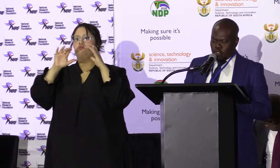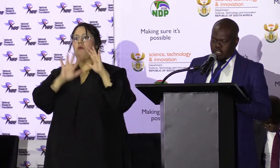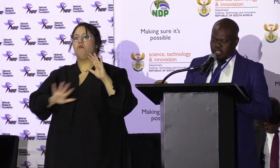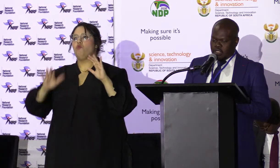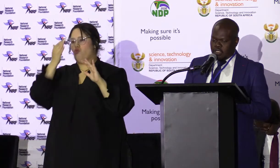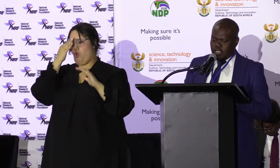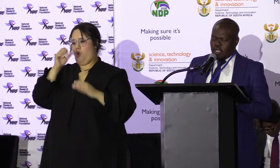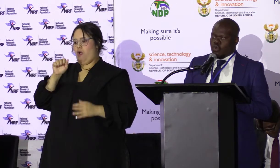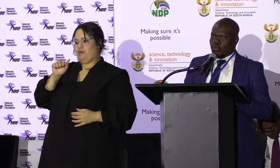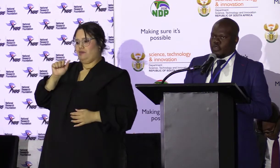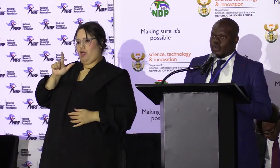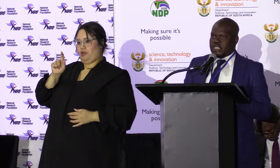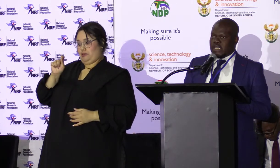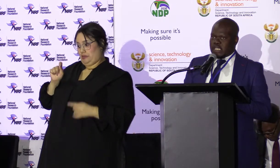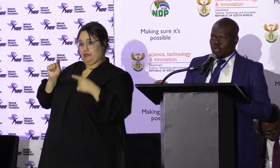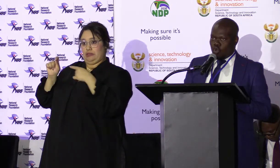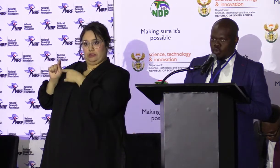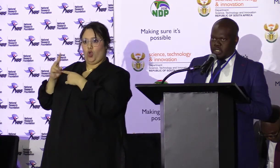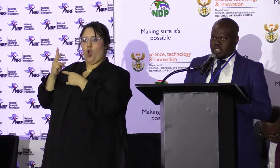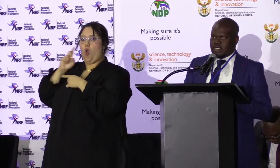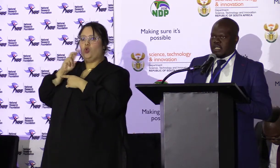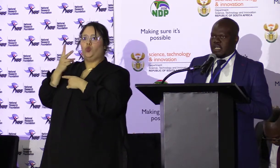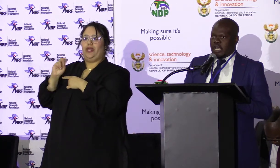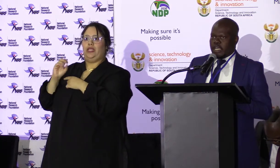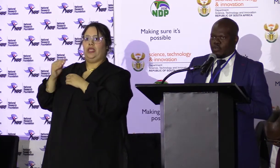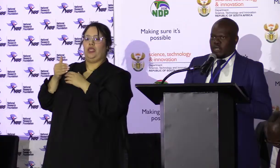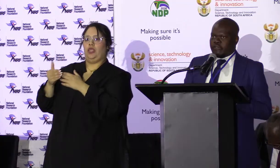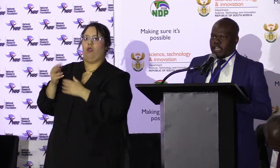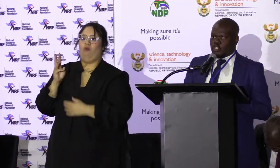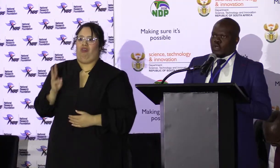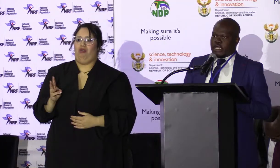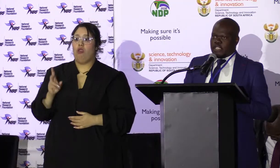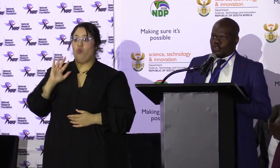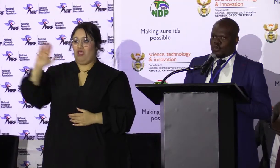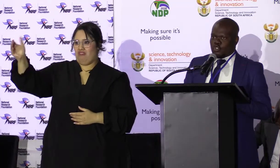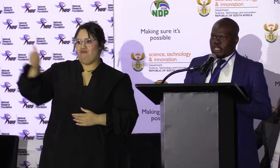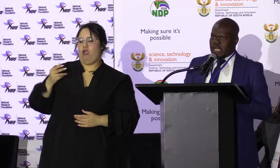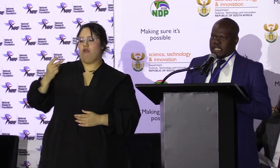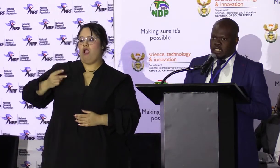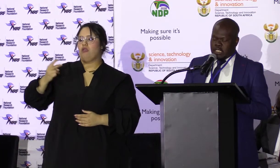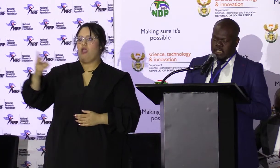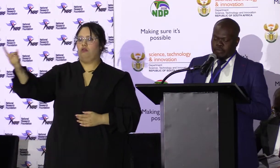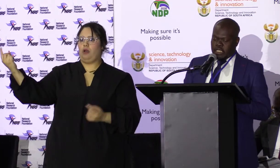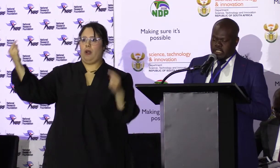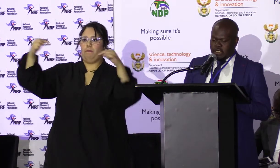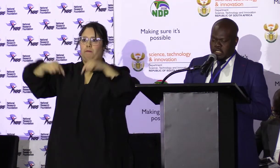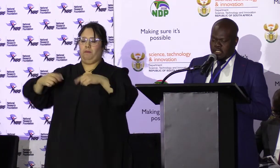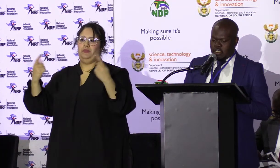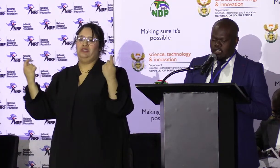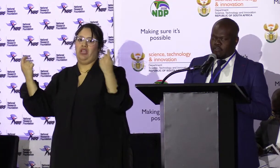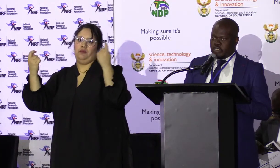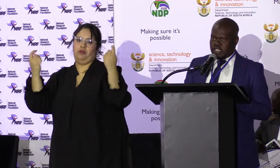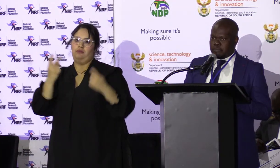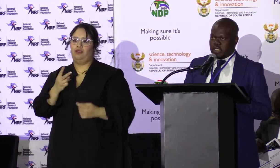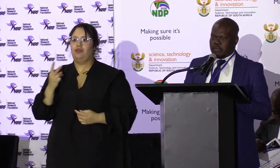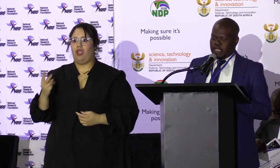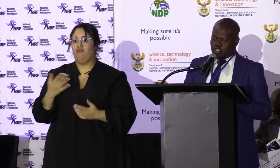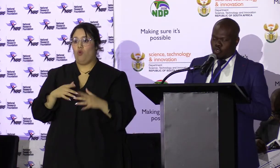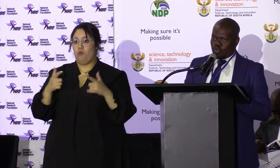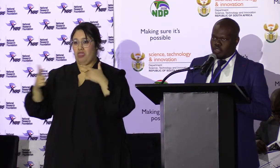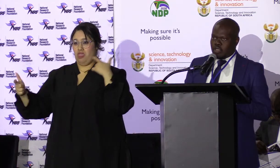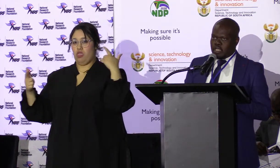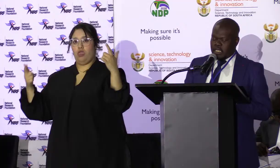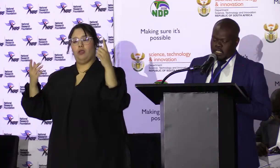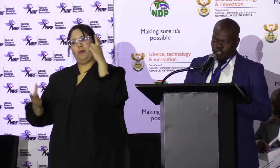as SORS, will be 20 years old, and we will invite you again to join us in the celebrations for this